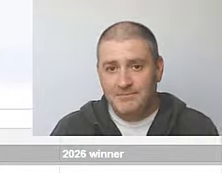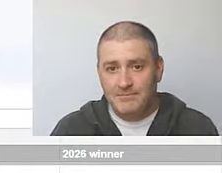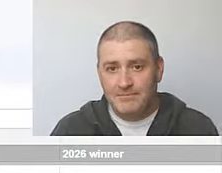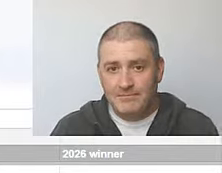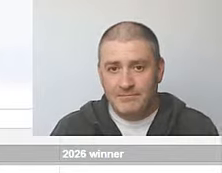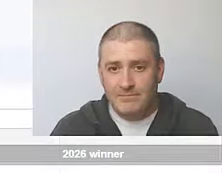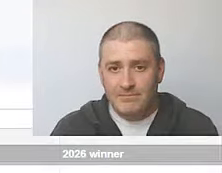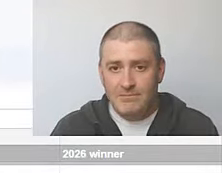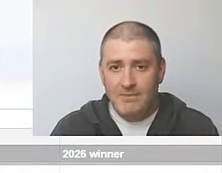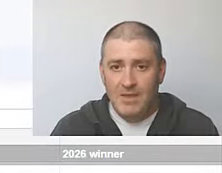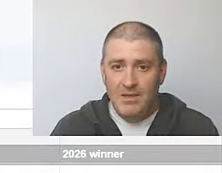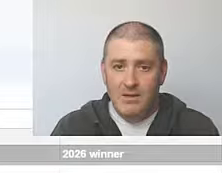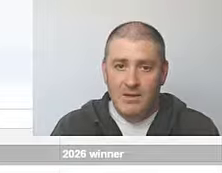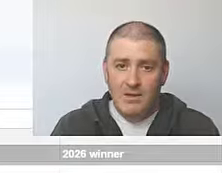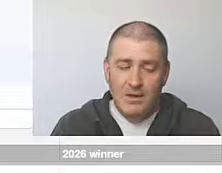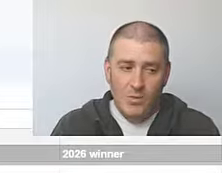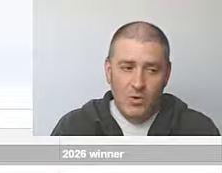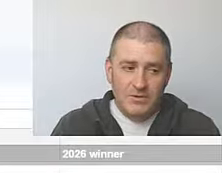on.